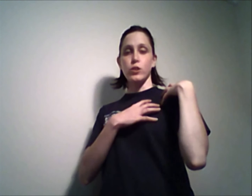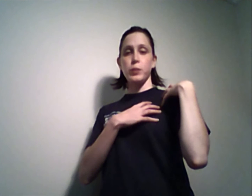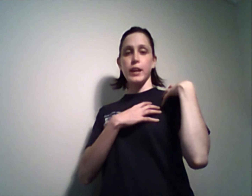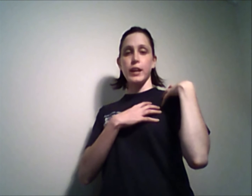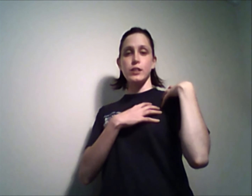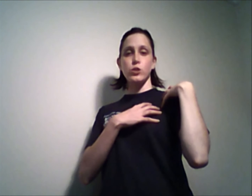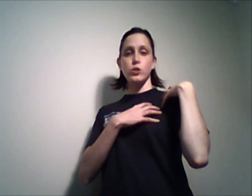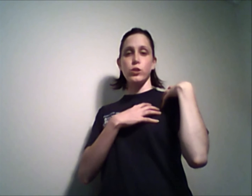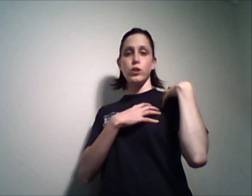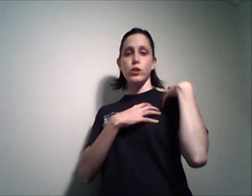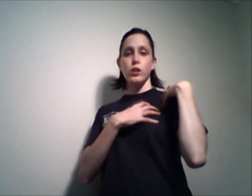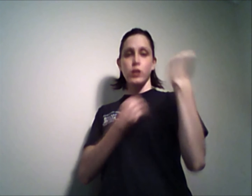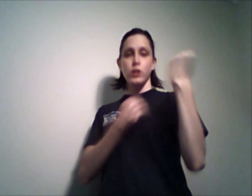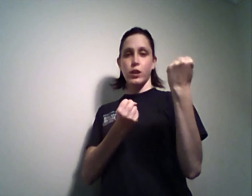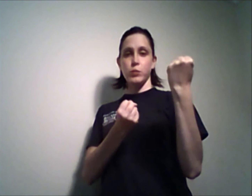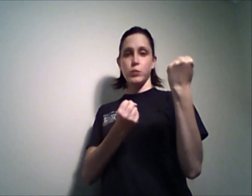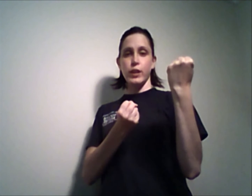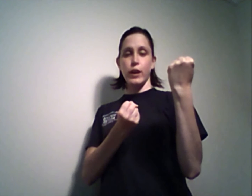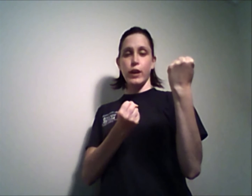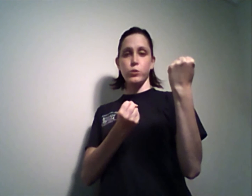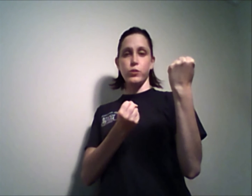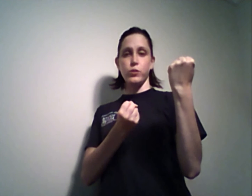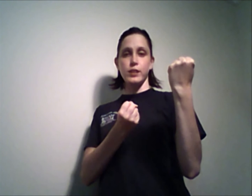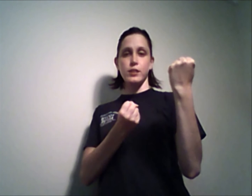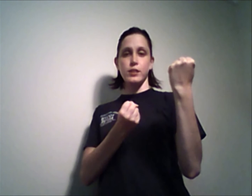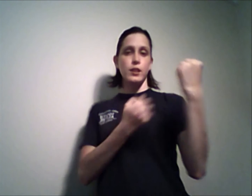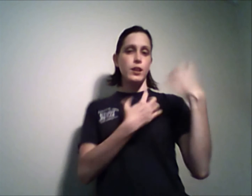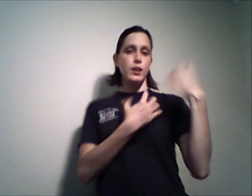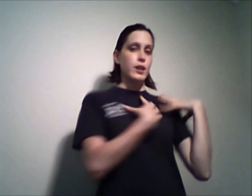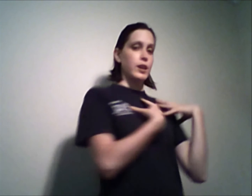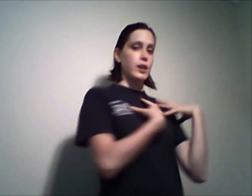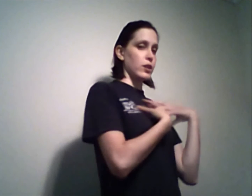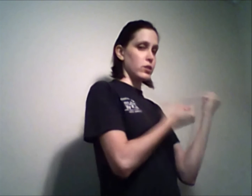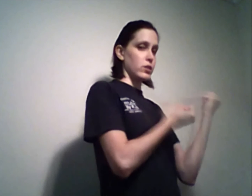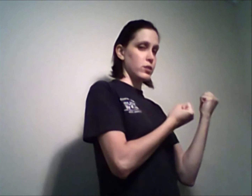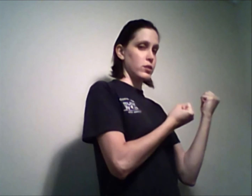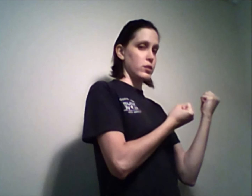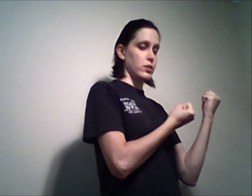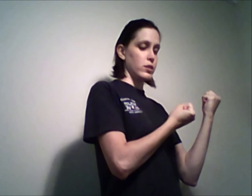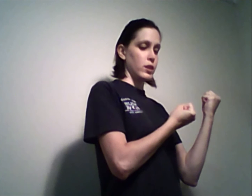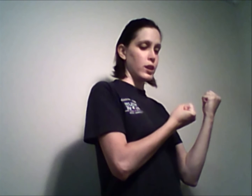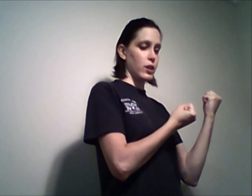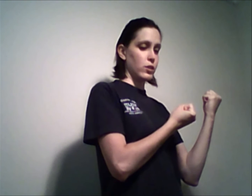hands at shoulder, come straight out into a fist. Healed. Healed.